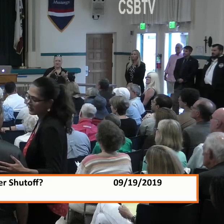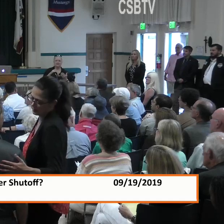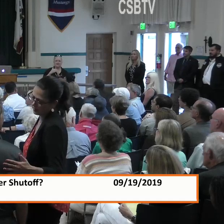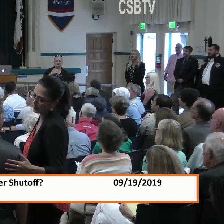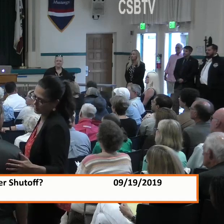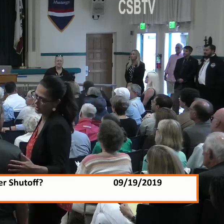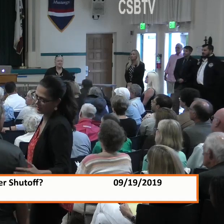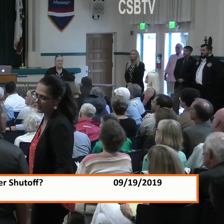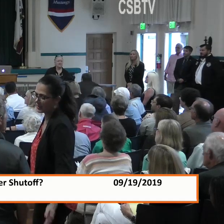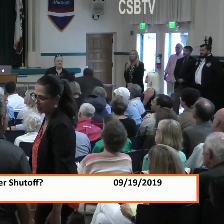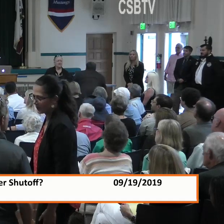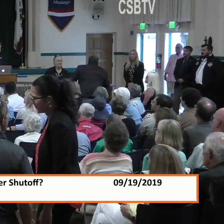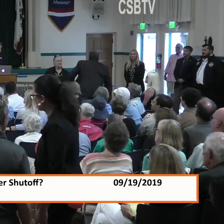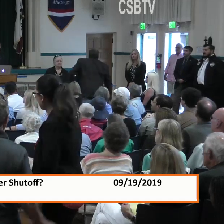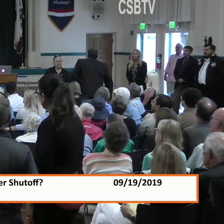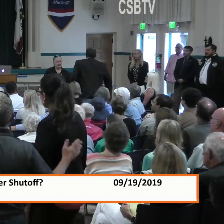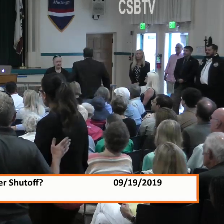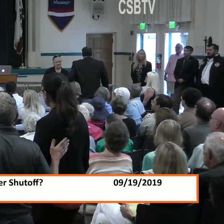Thank you.